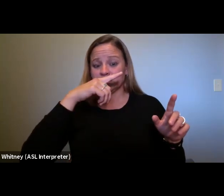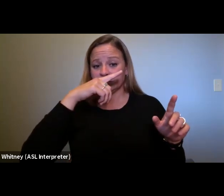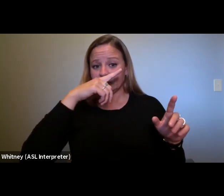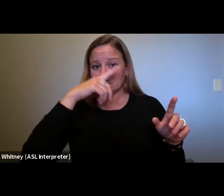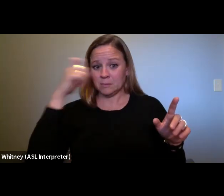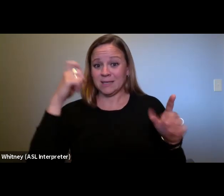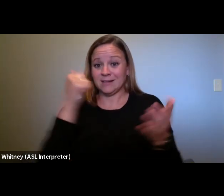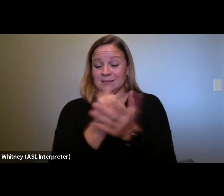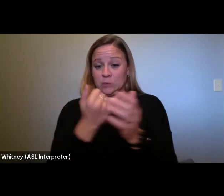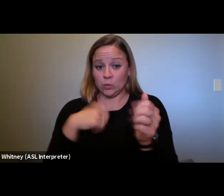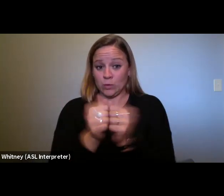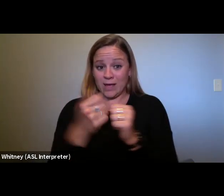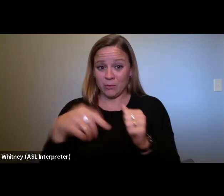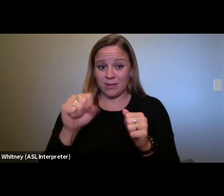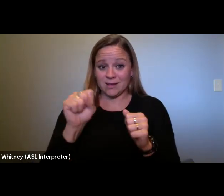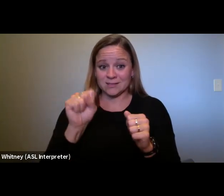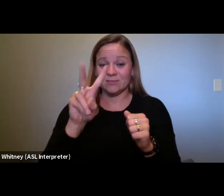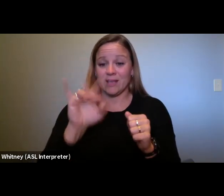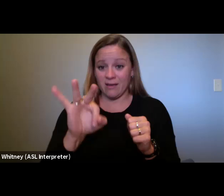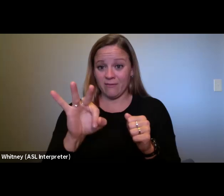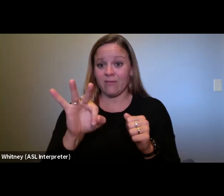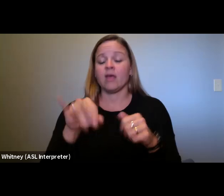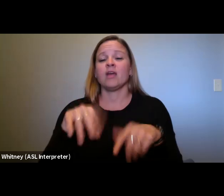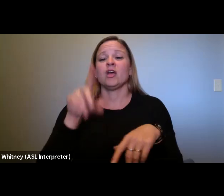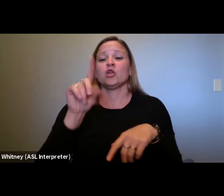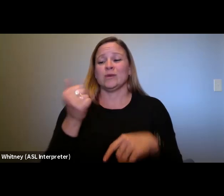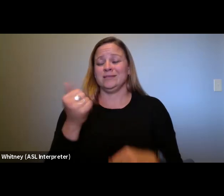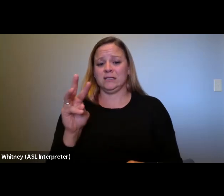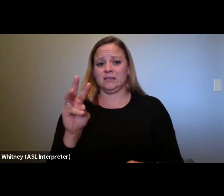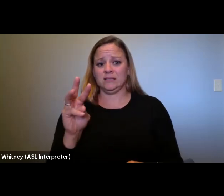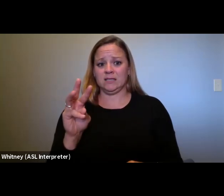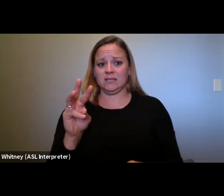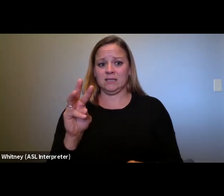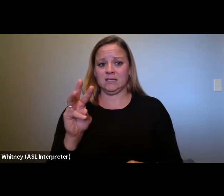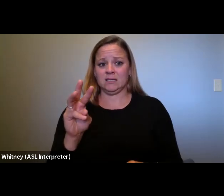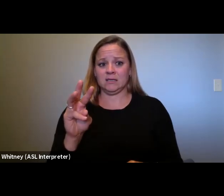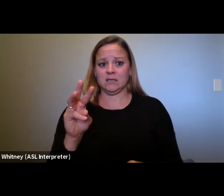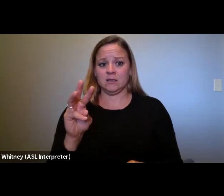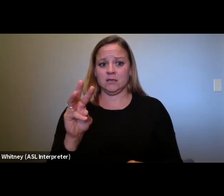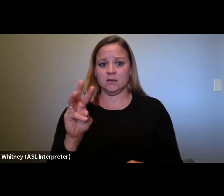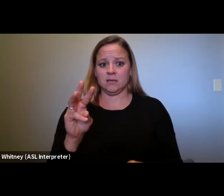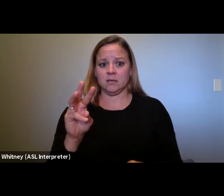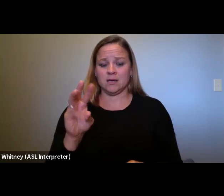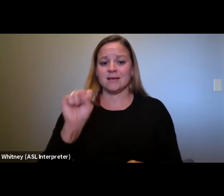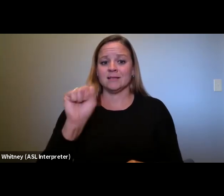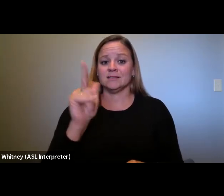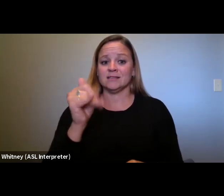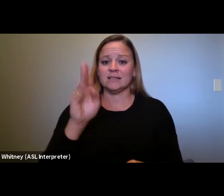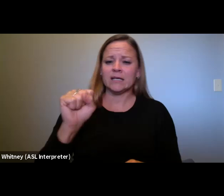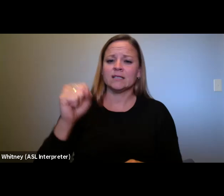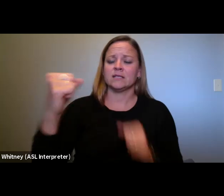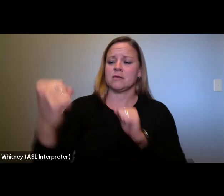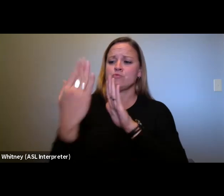SSBF, in 2016 we were approached by the city of Salinas to really try a